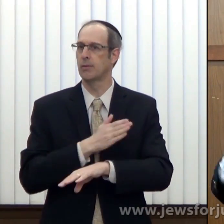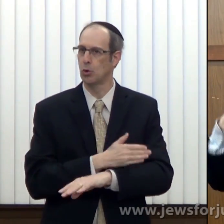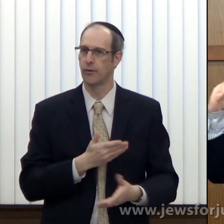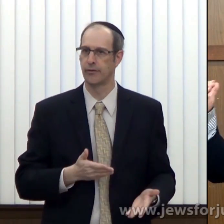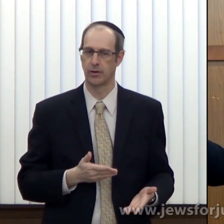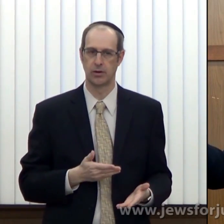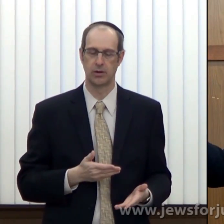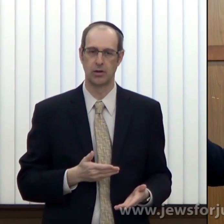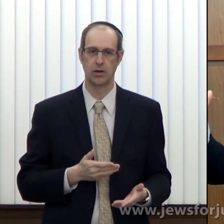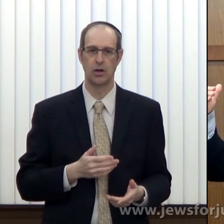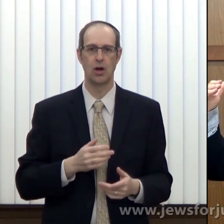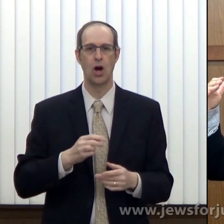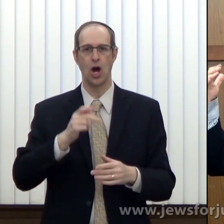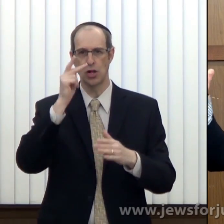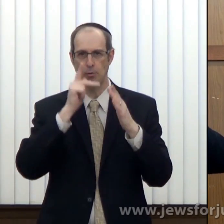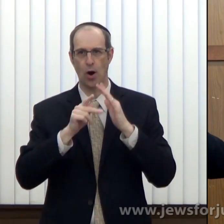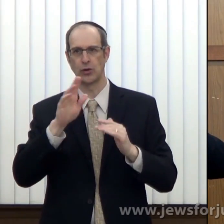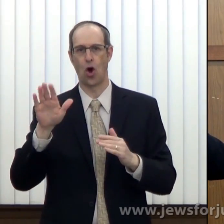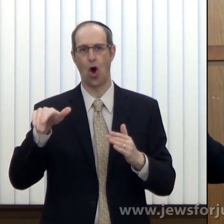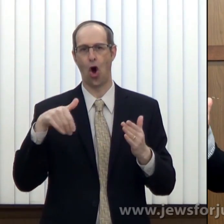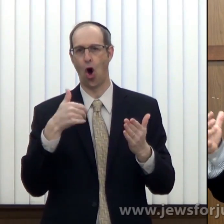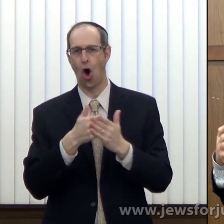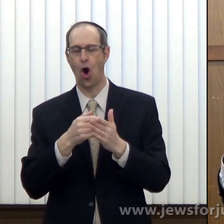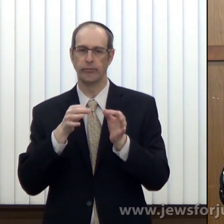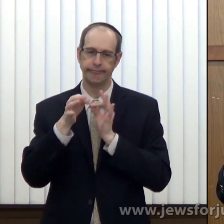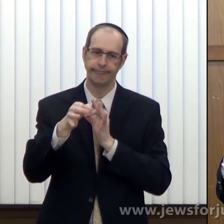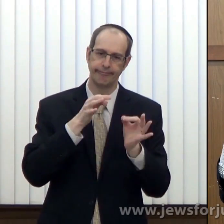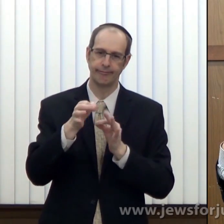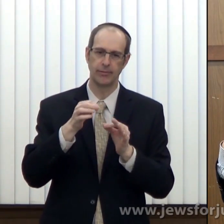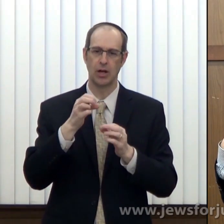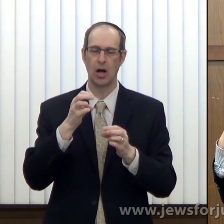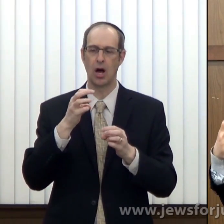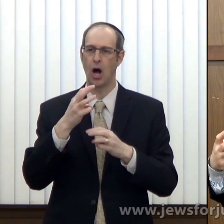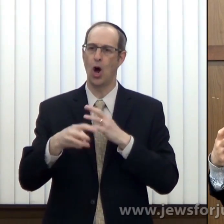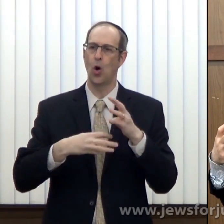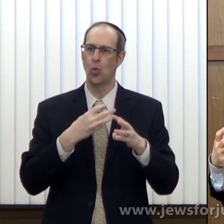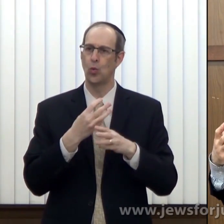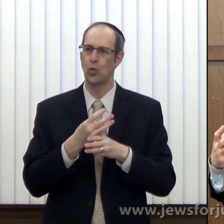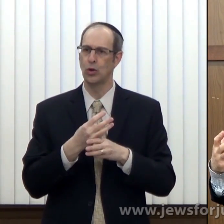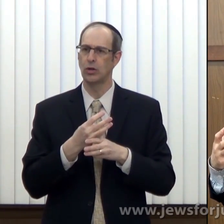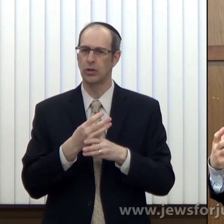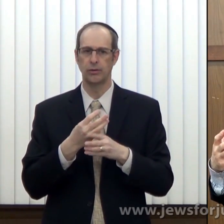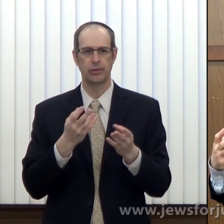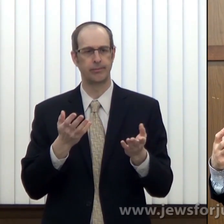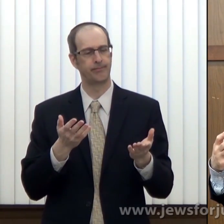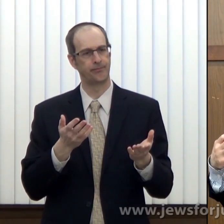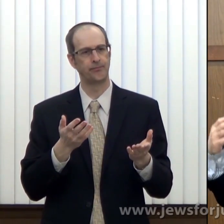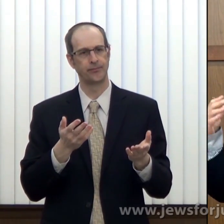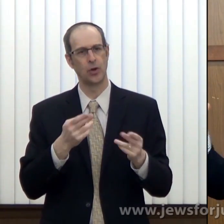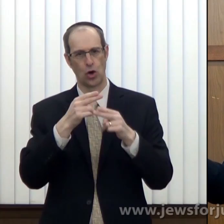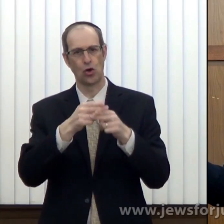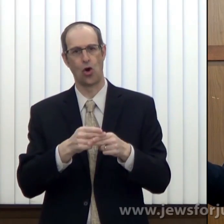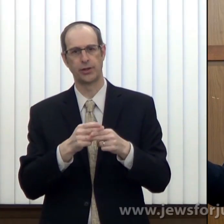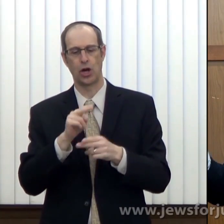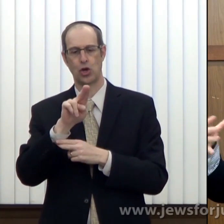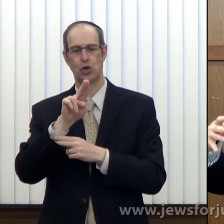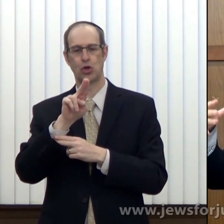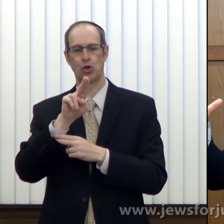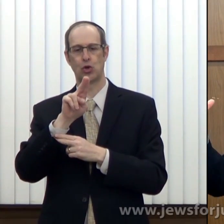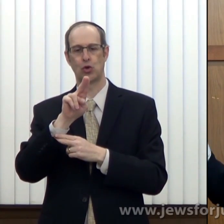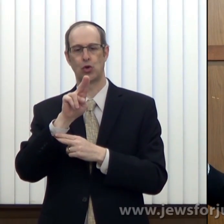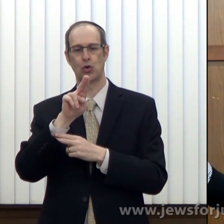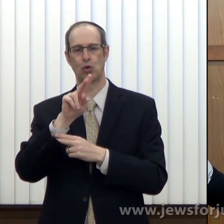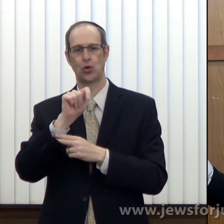prophets all described a world where the world is going to be what we call a utopia,